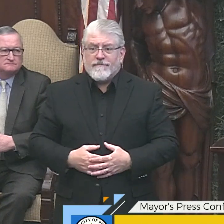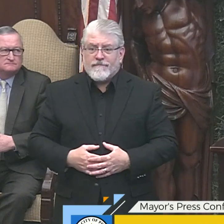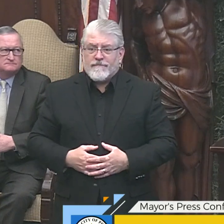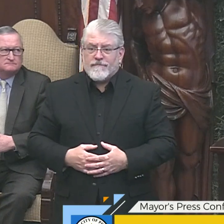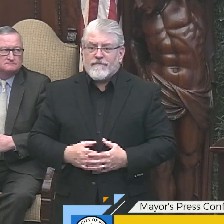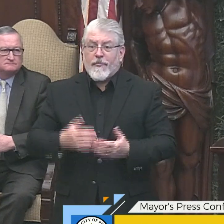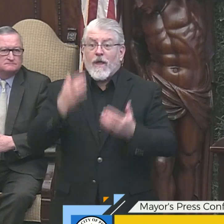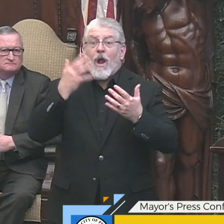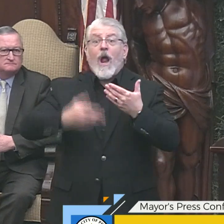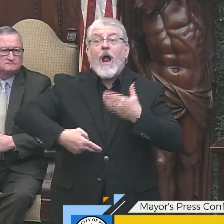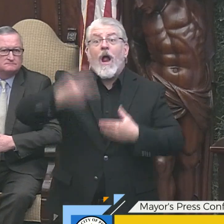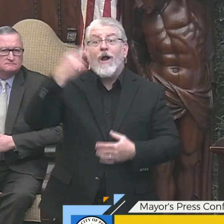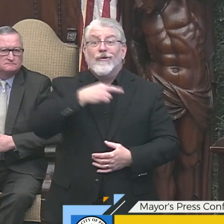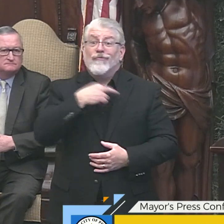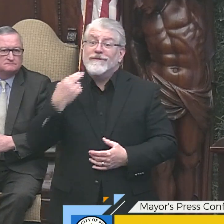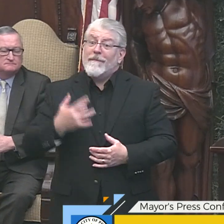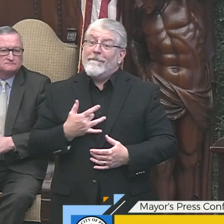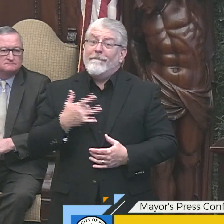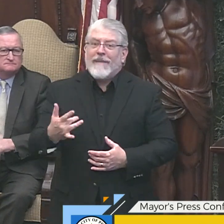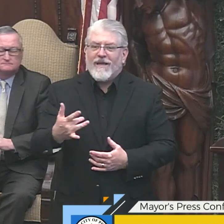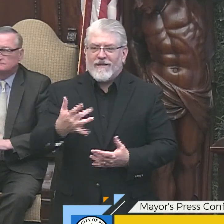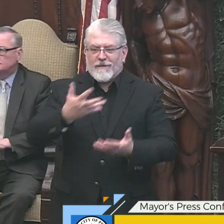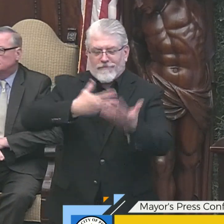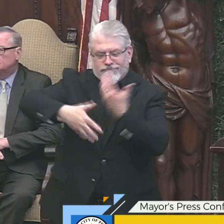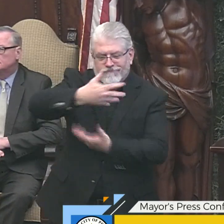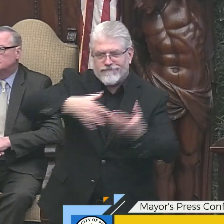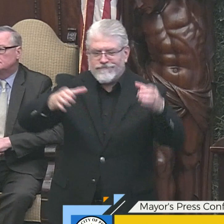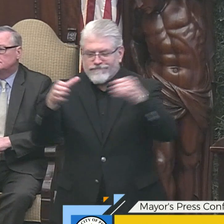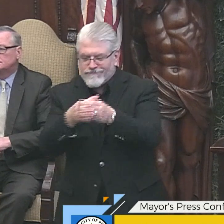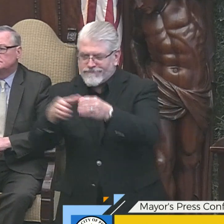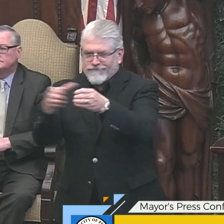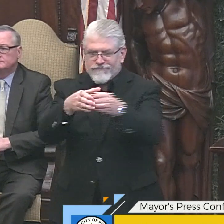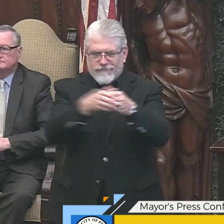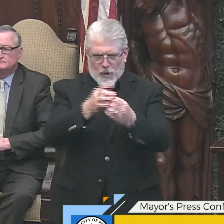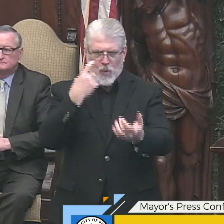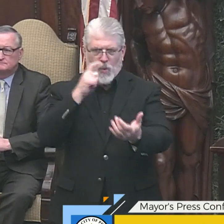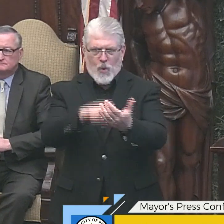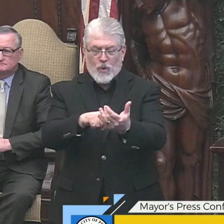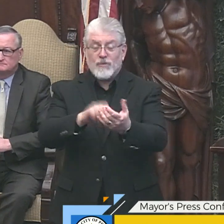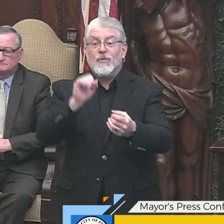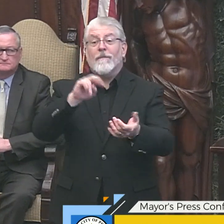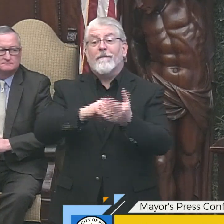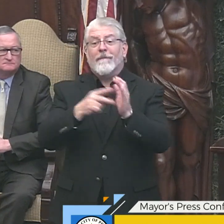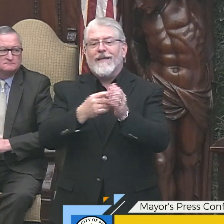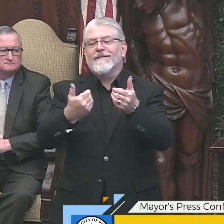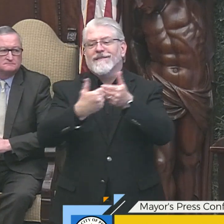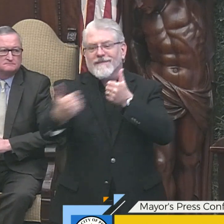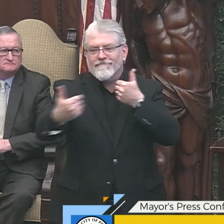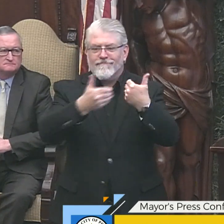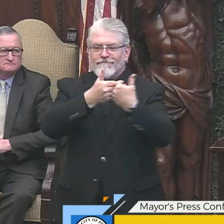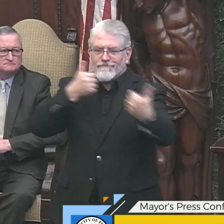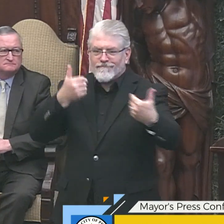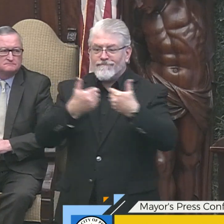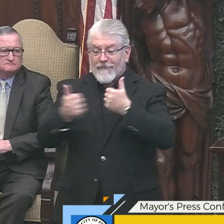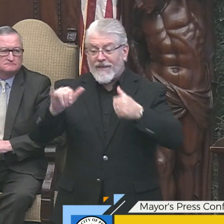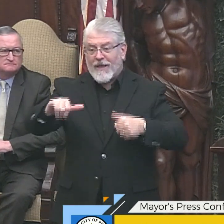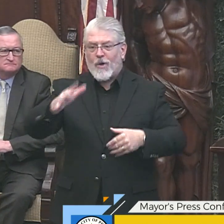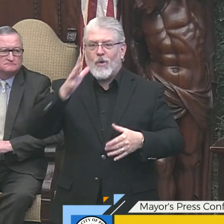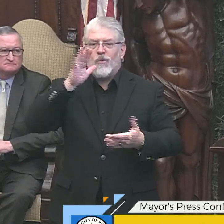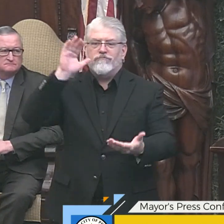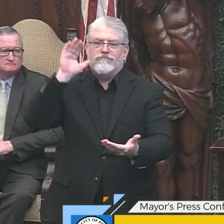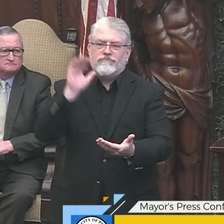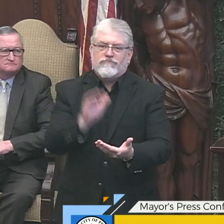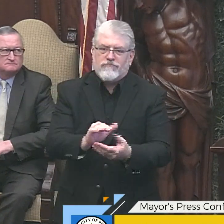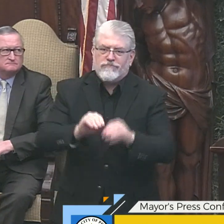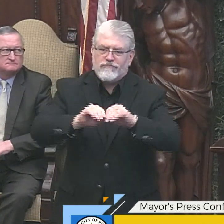person. So the more you keep people at distance from each other, the less likely you are to be infected. Wash your hands. Use alcohol-based hand